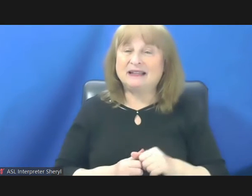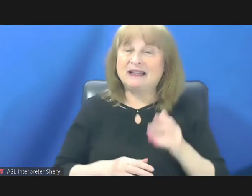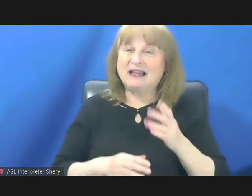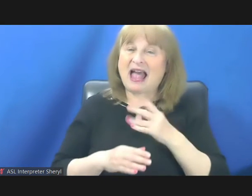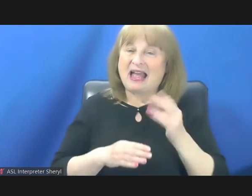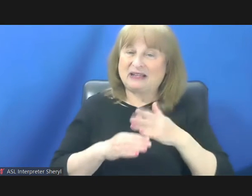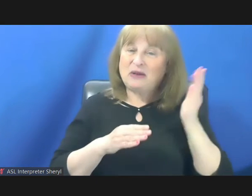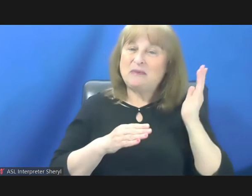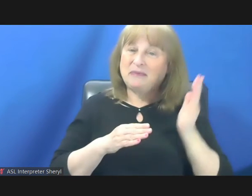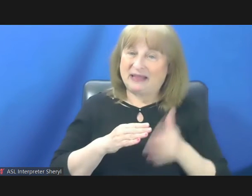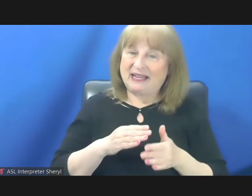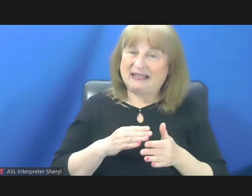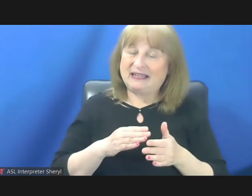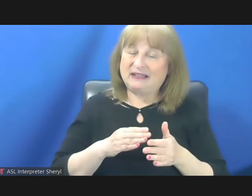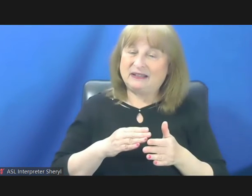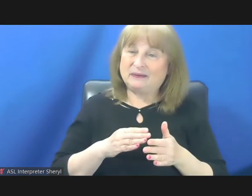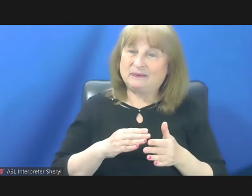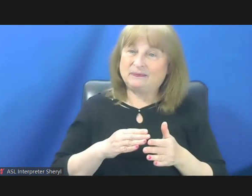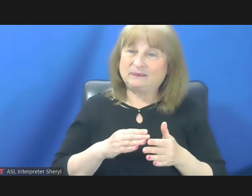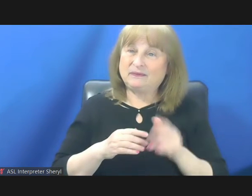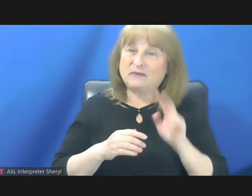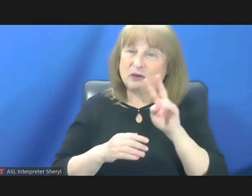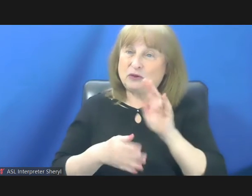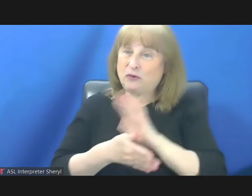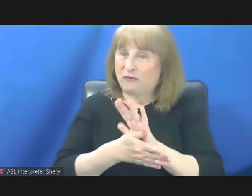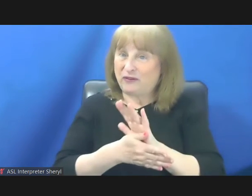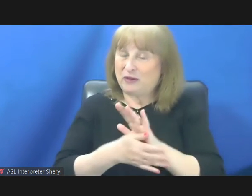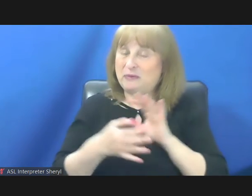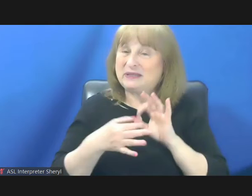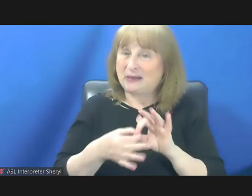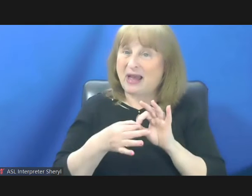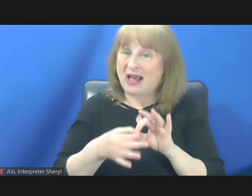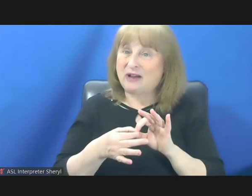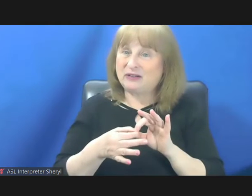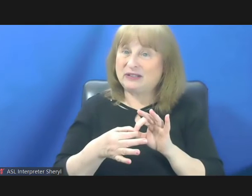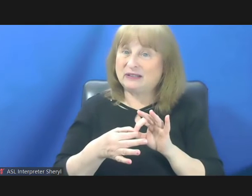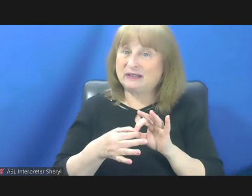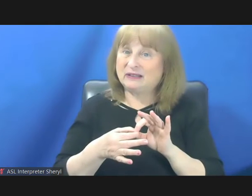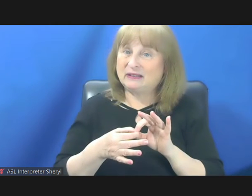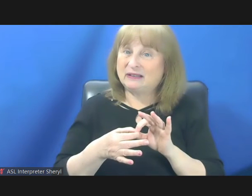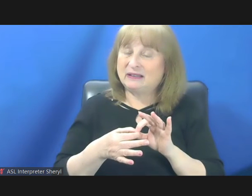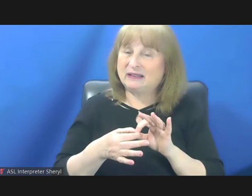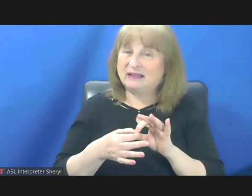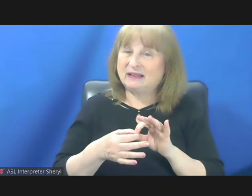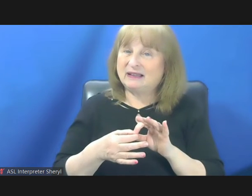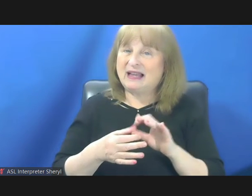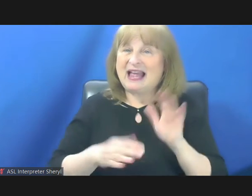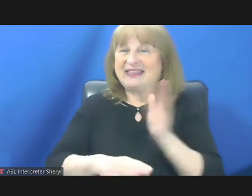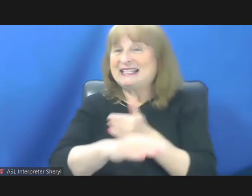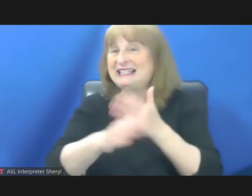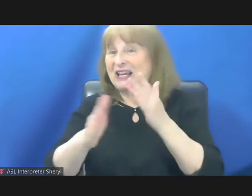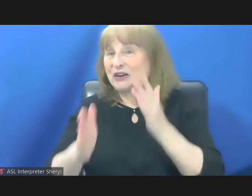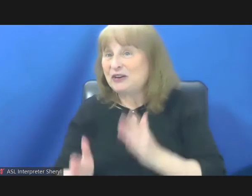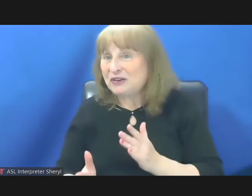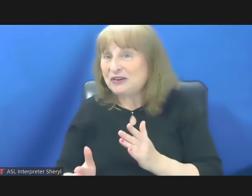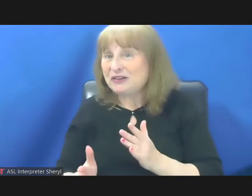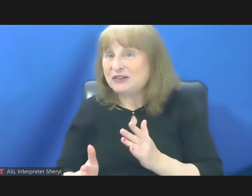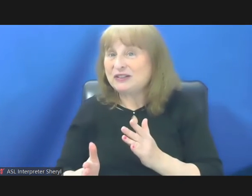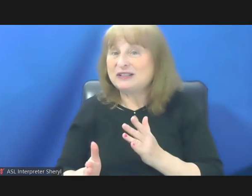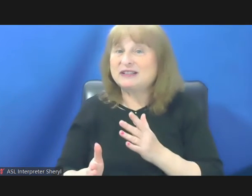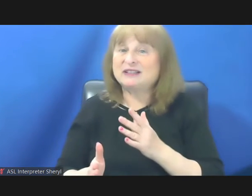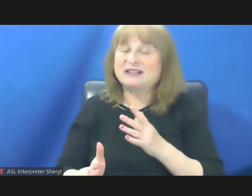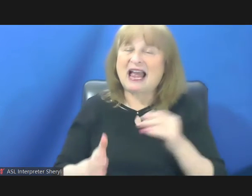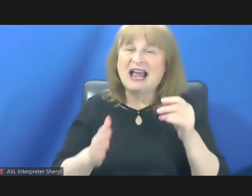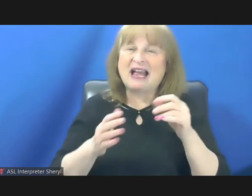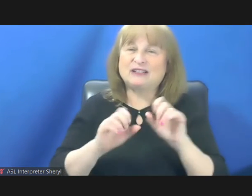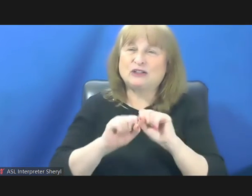completed two films about the singers and